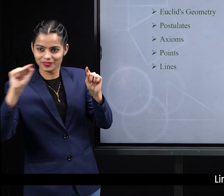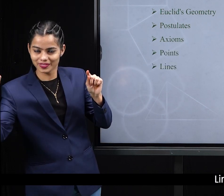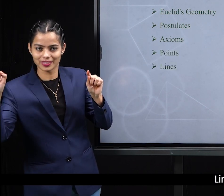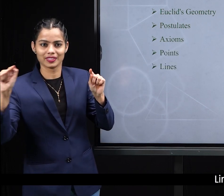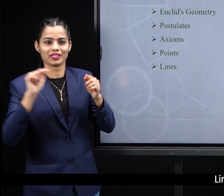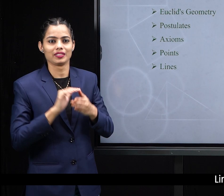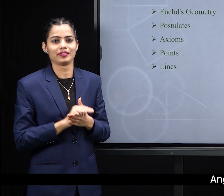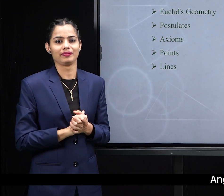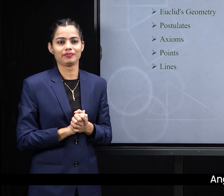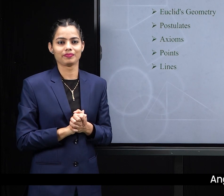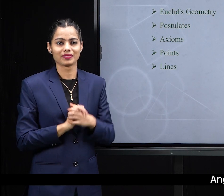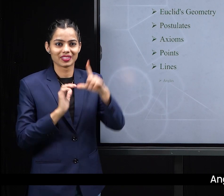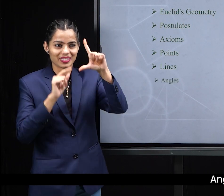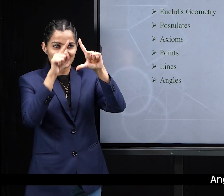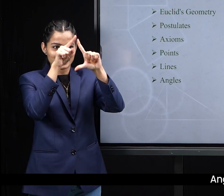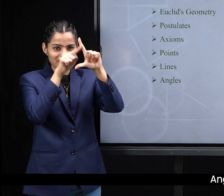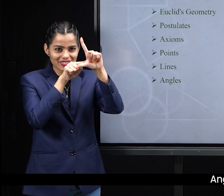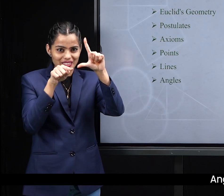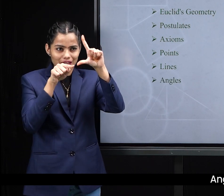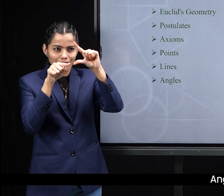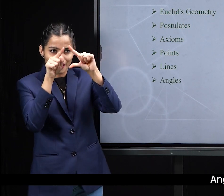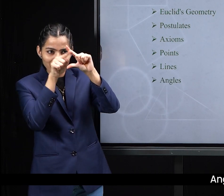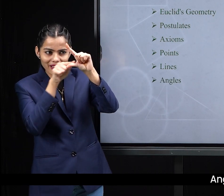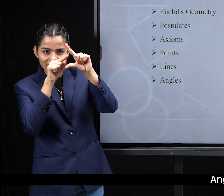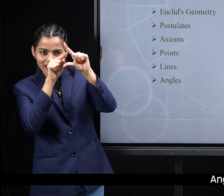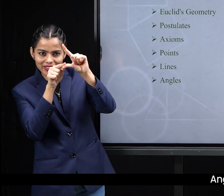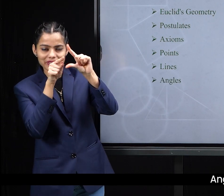lines, angles,